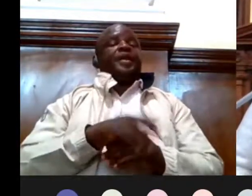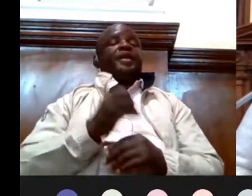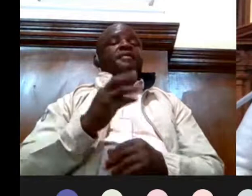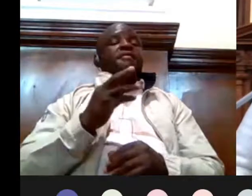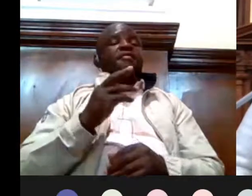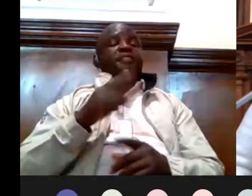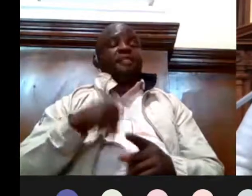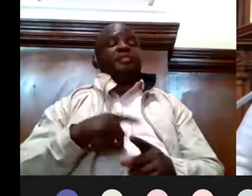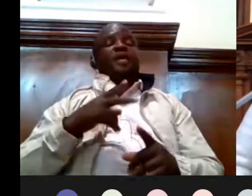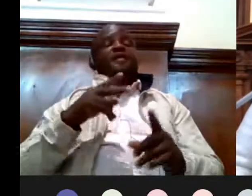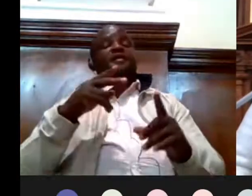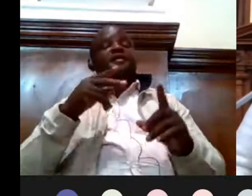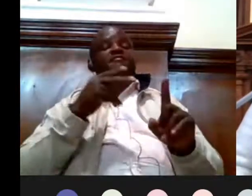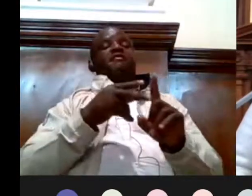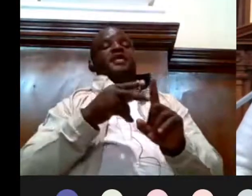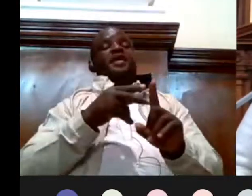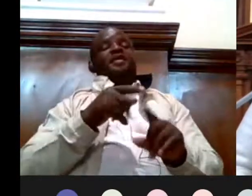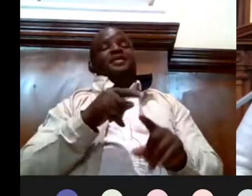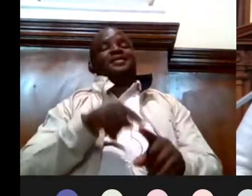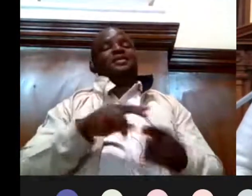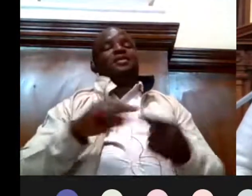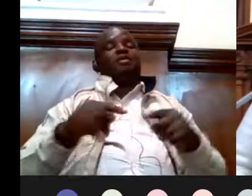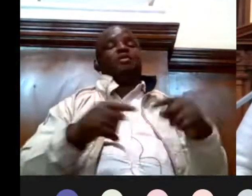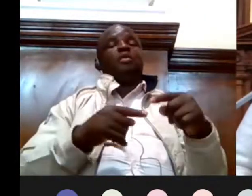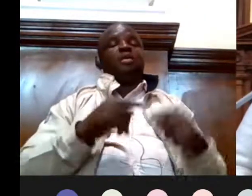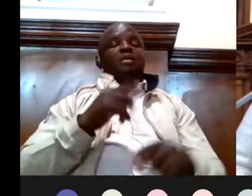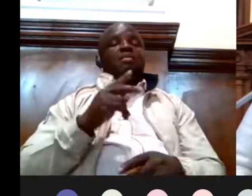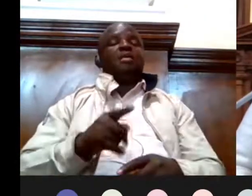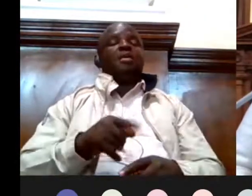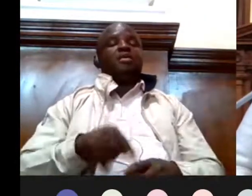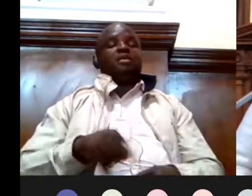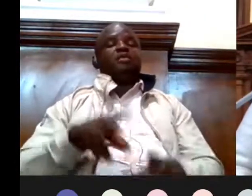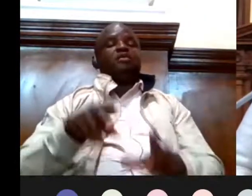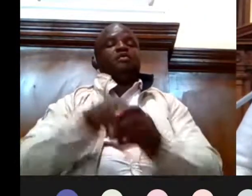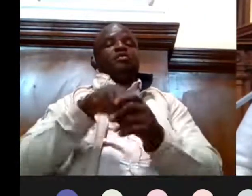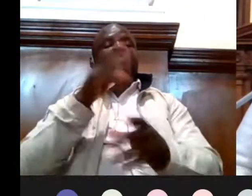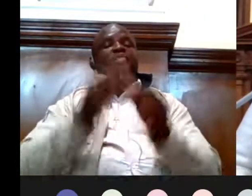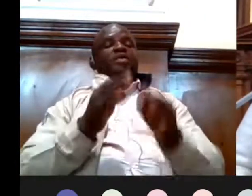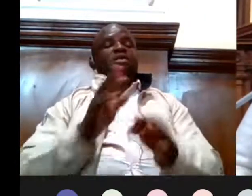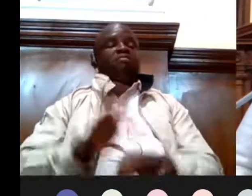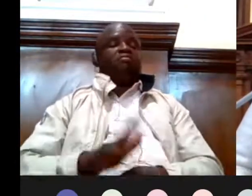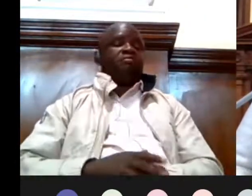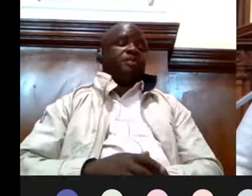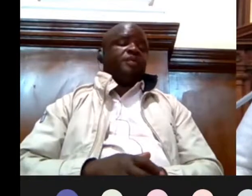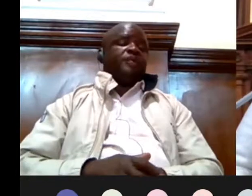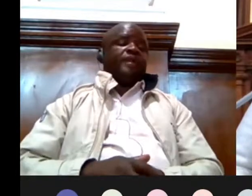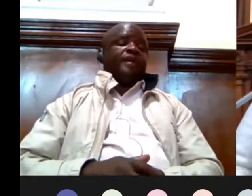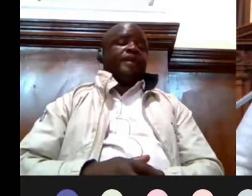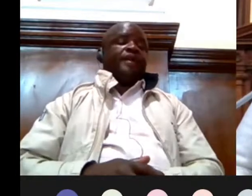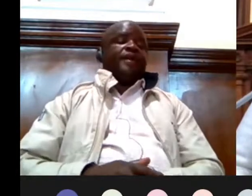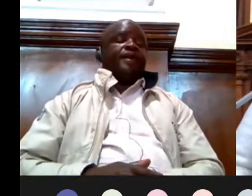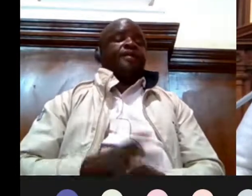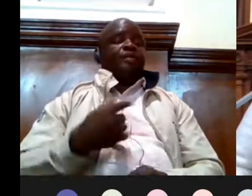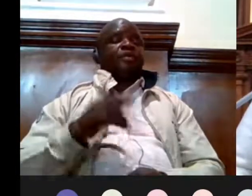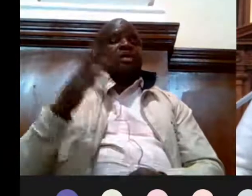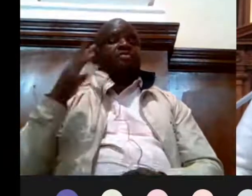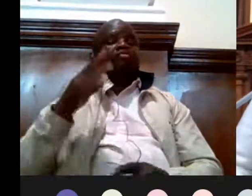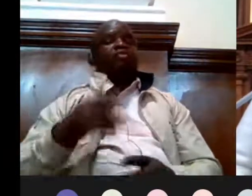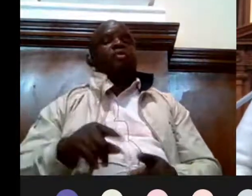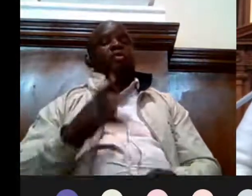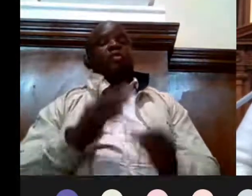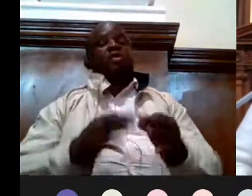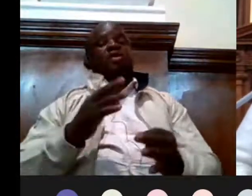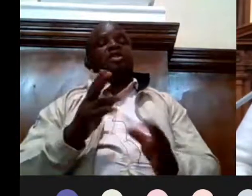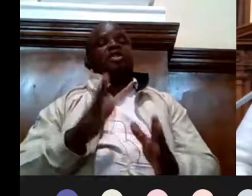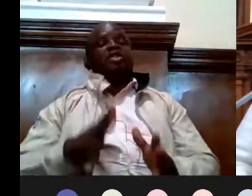gender-based violence, Honorable Speaker, let it be not political. We know we are politicians, but